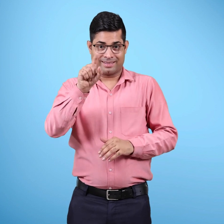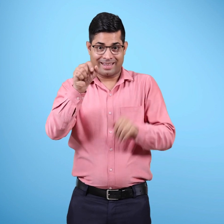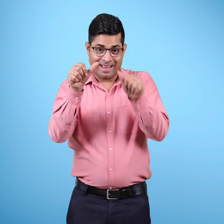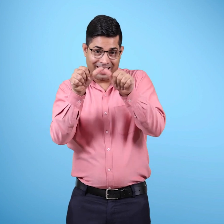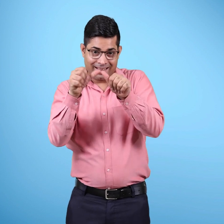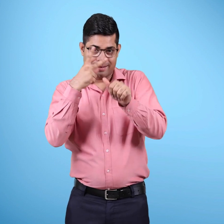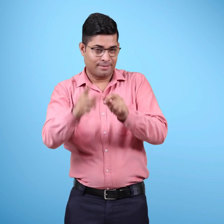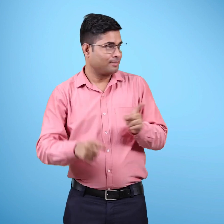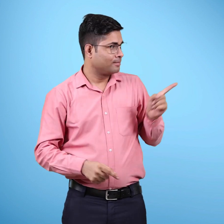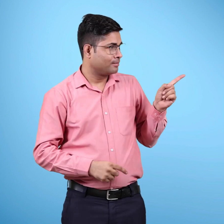7.10a.